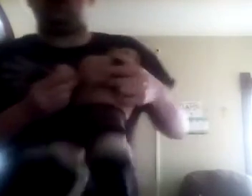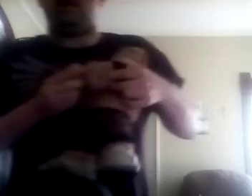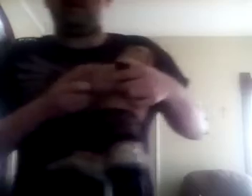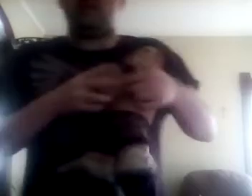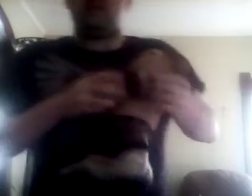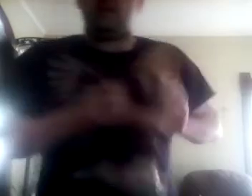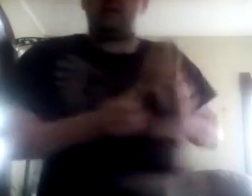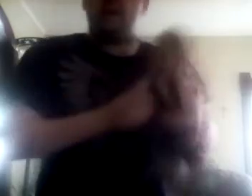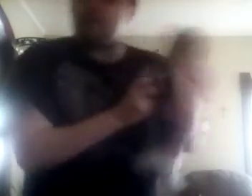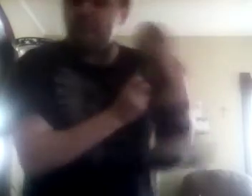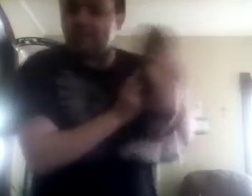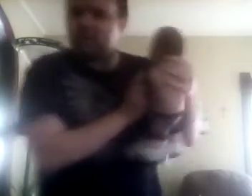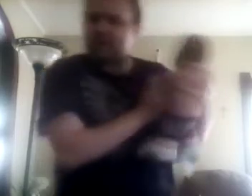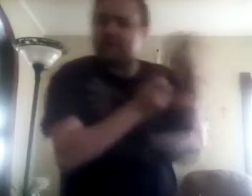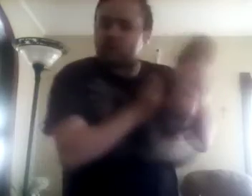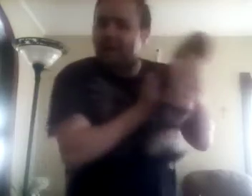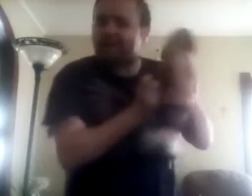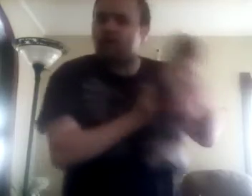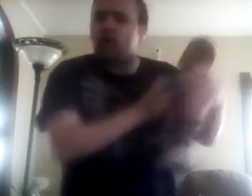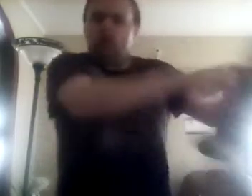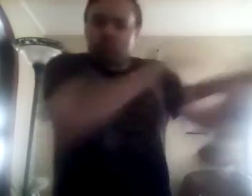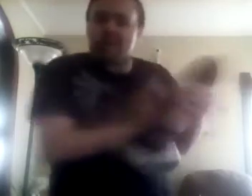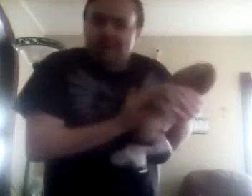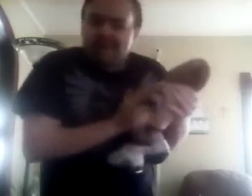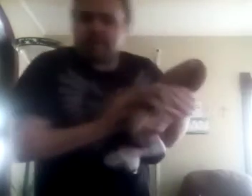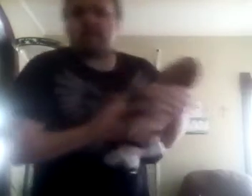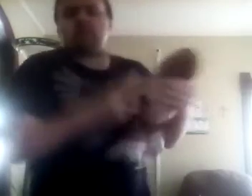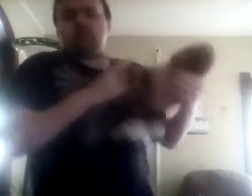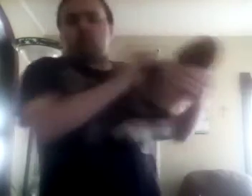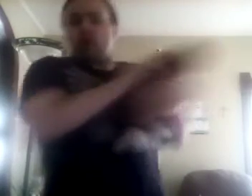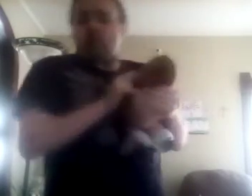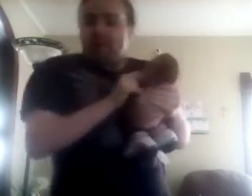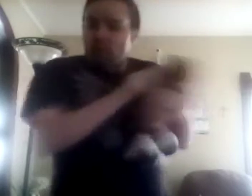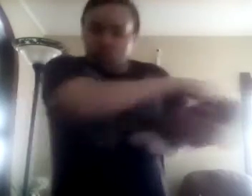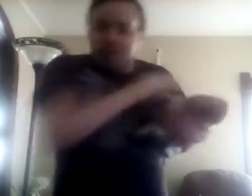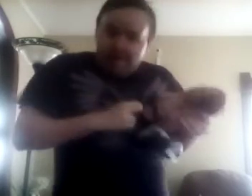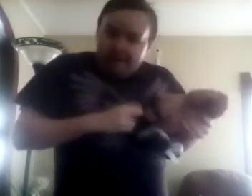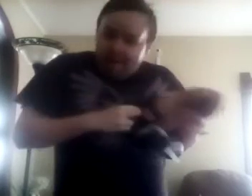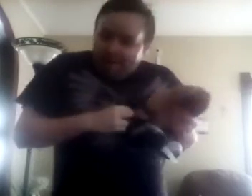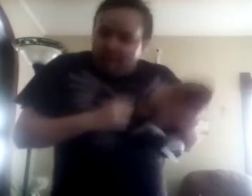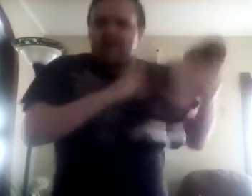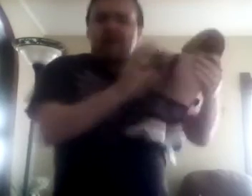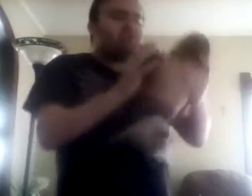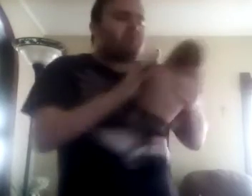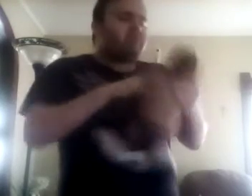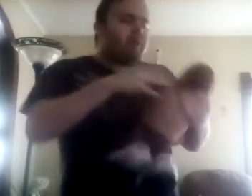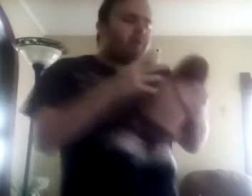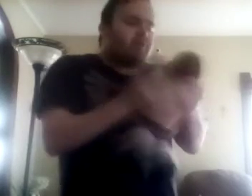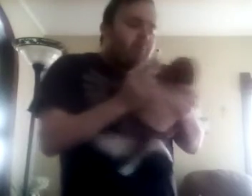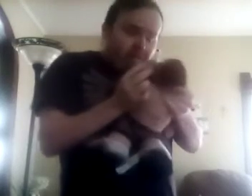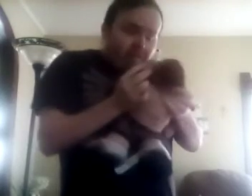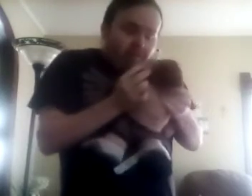Going camping for kikiwaka? Really? Yes, no, going. Wow. I'm the WWE, I'm the WWE